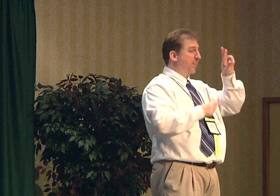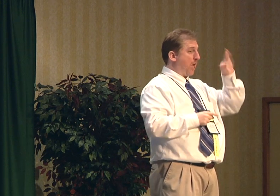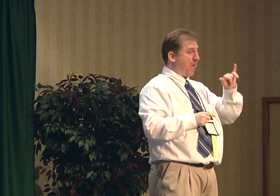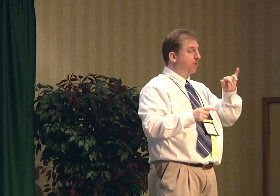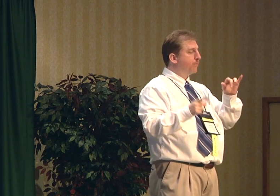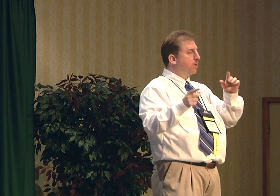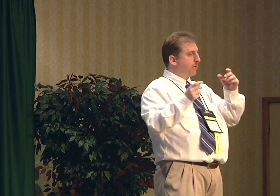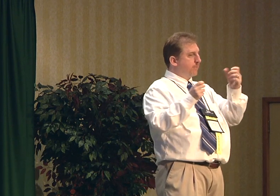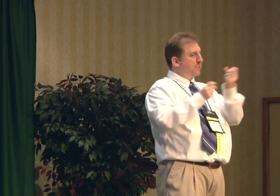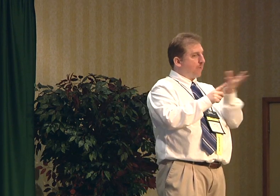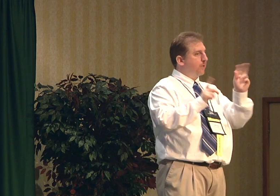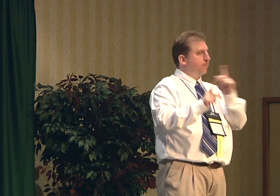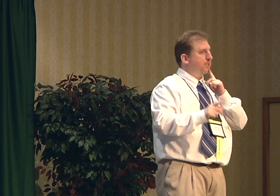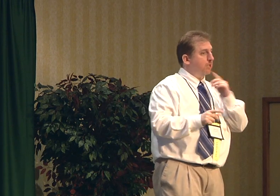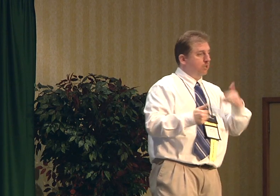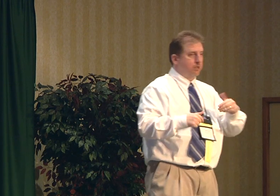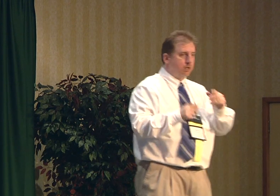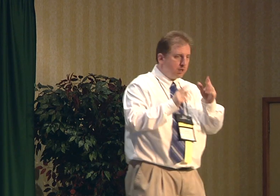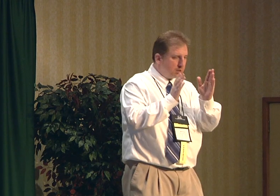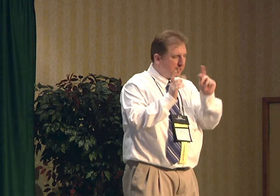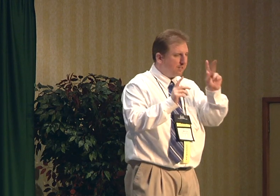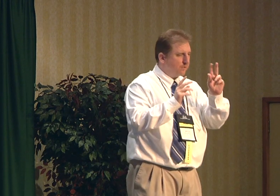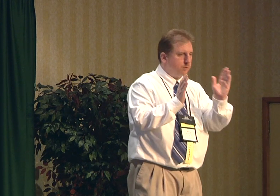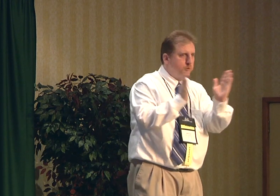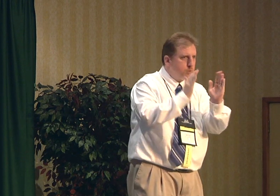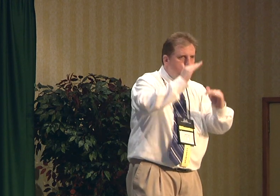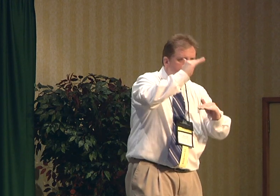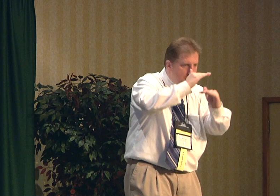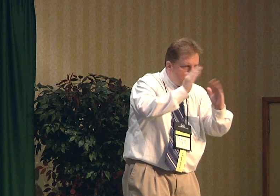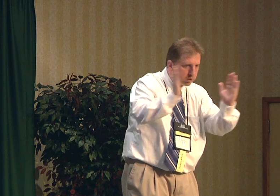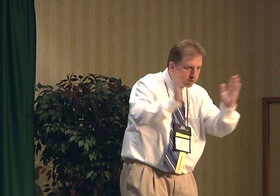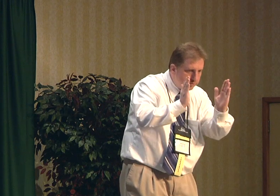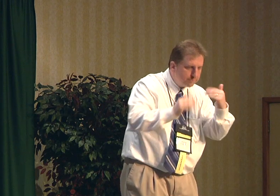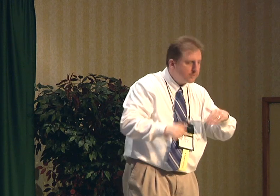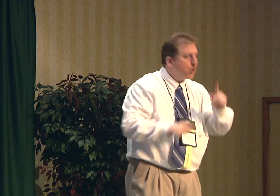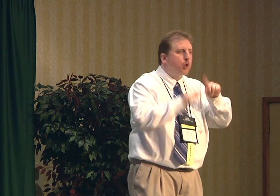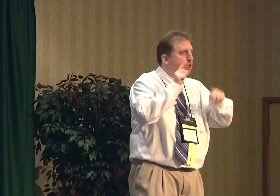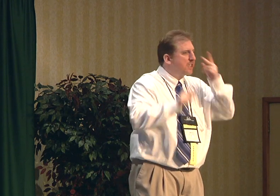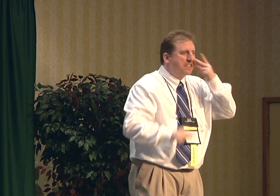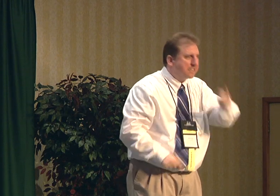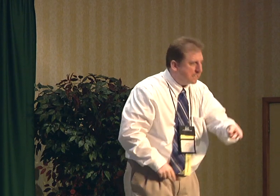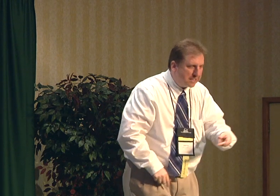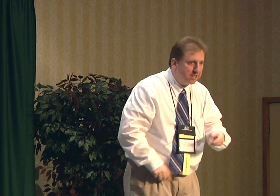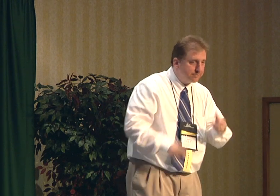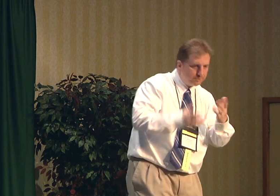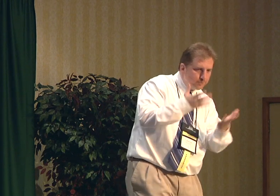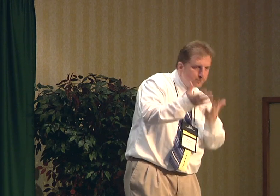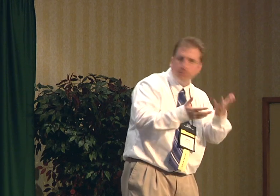And the issue related to VRI, there were several people who said that the screen that was used for VRI was too small. They were not able